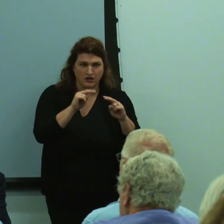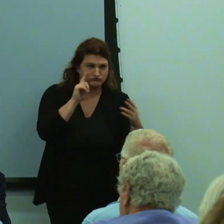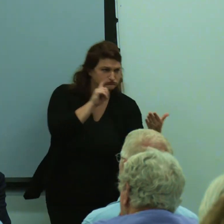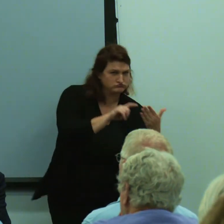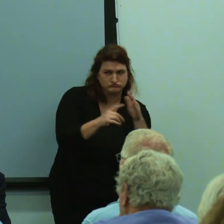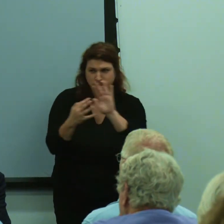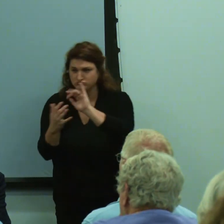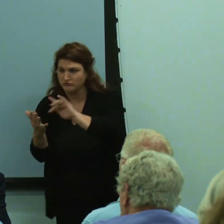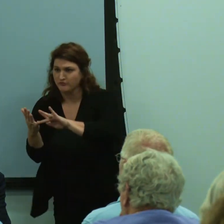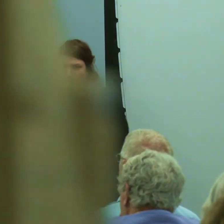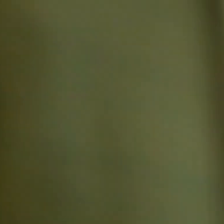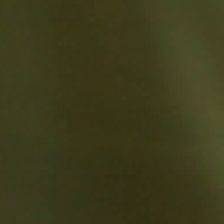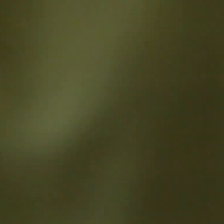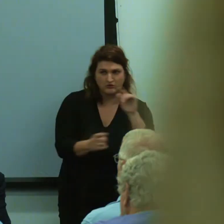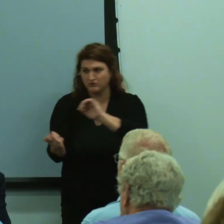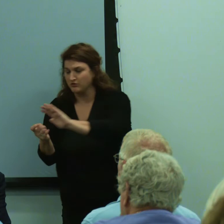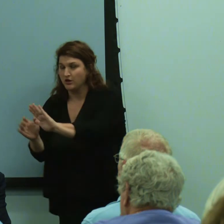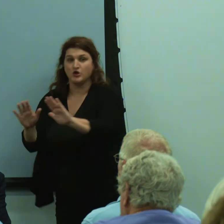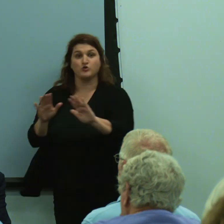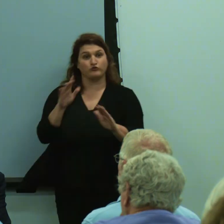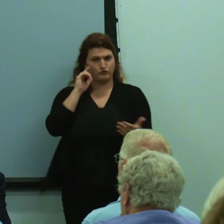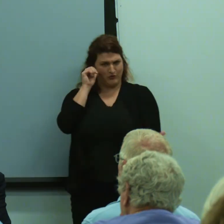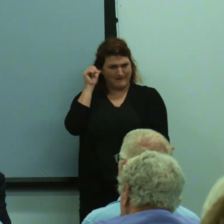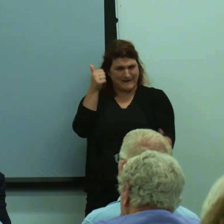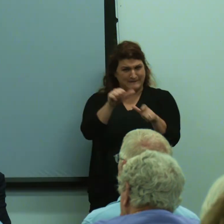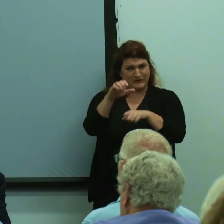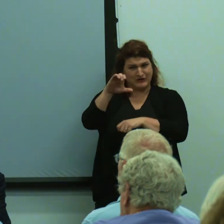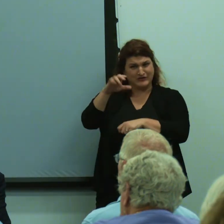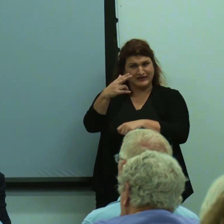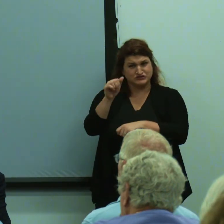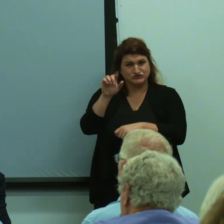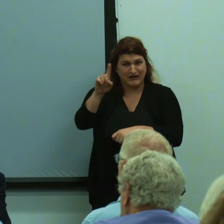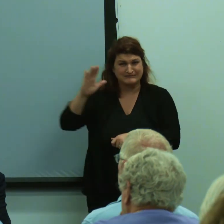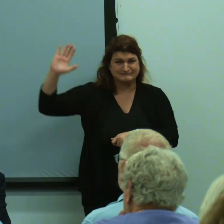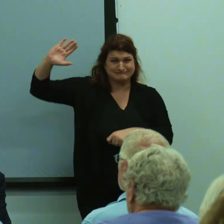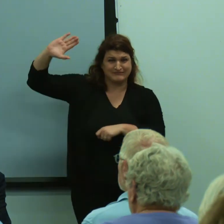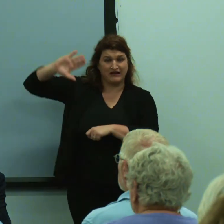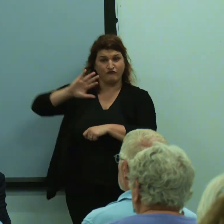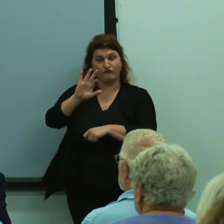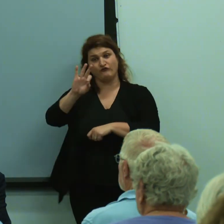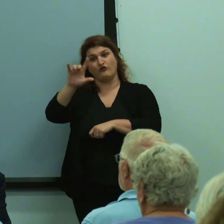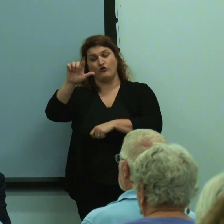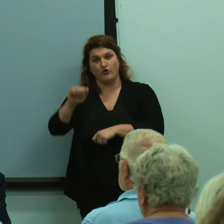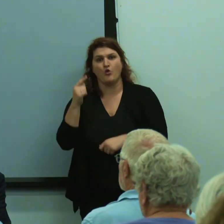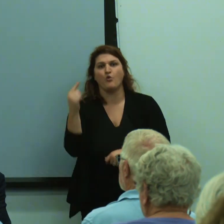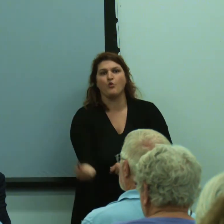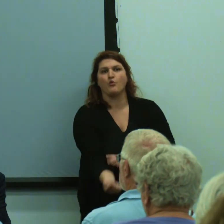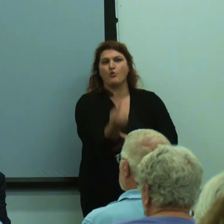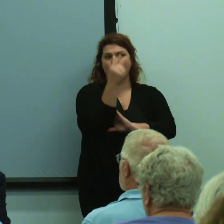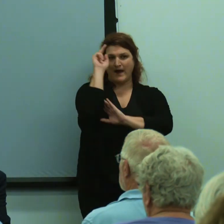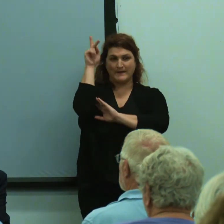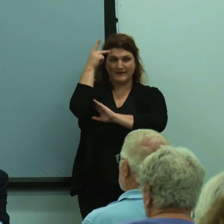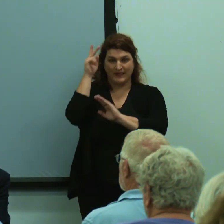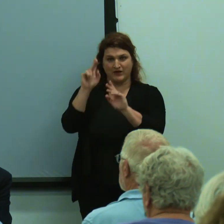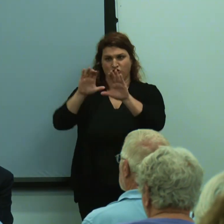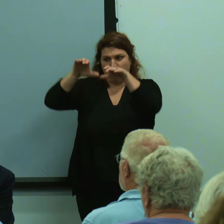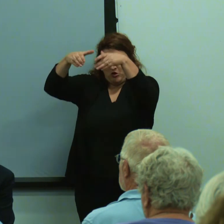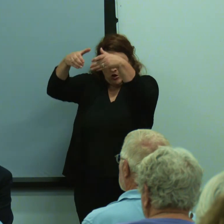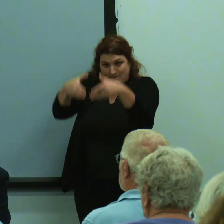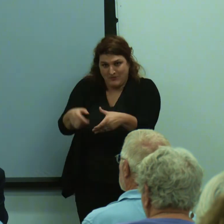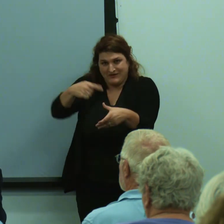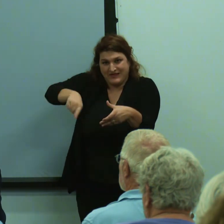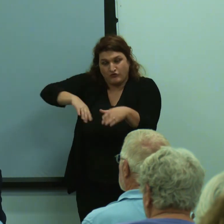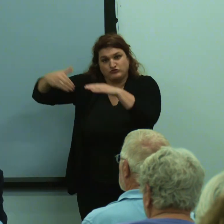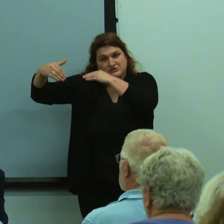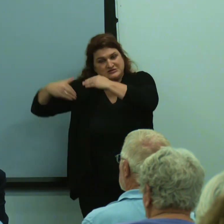Chads in Florida, where one political party was responsible for all the decisions related to an